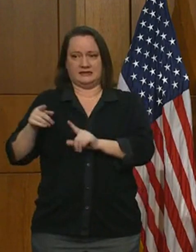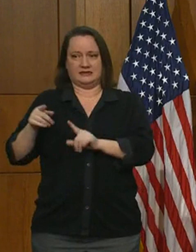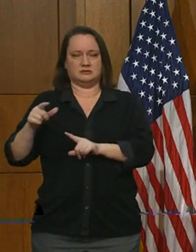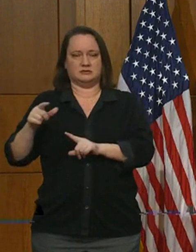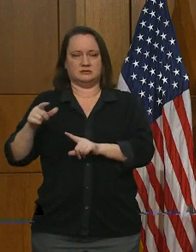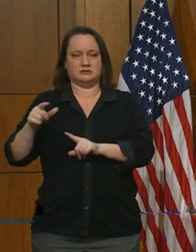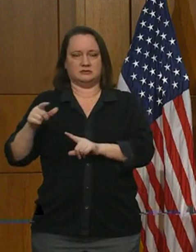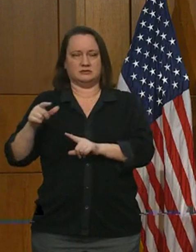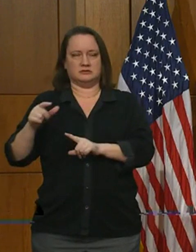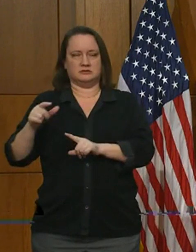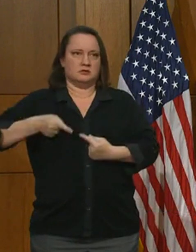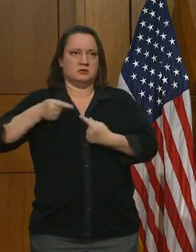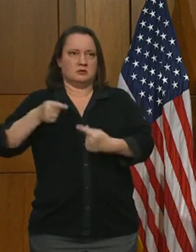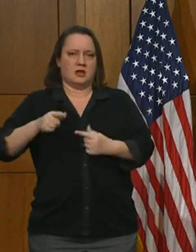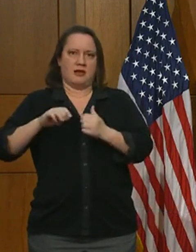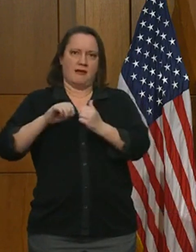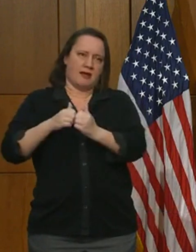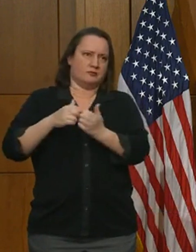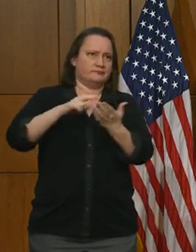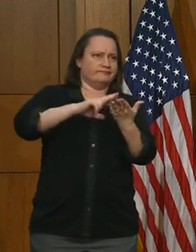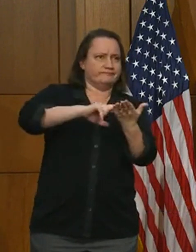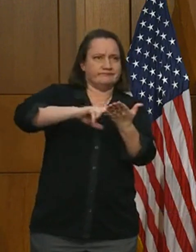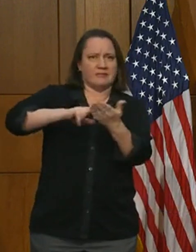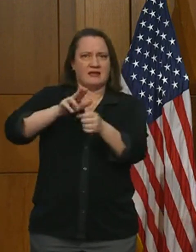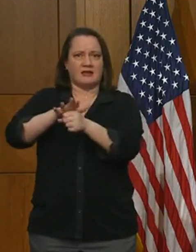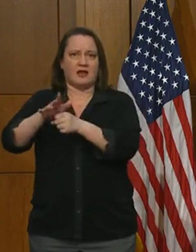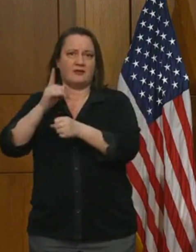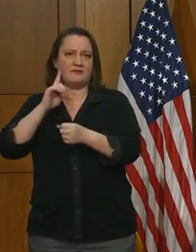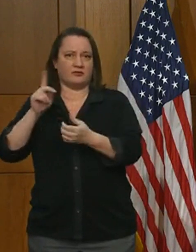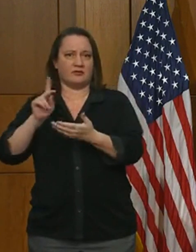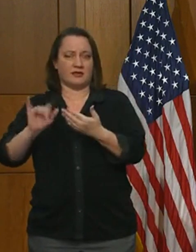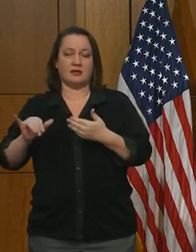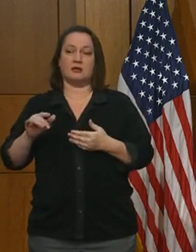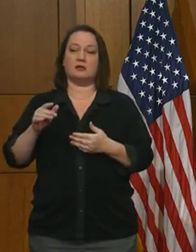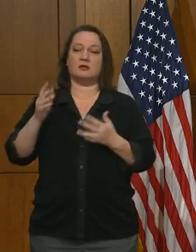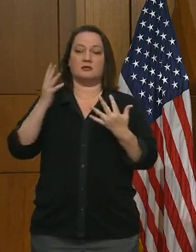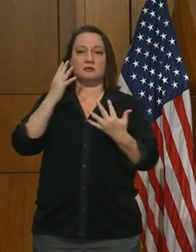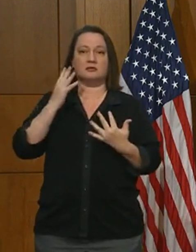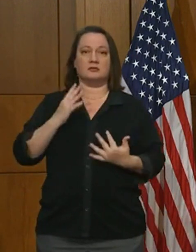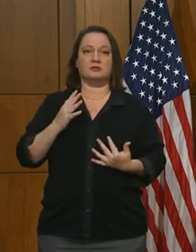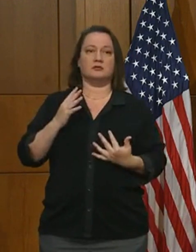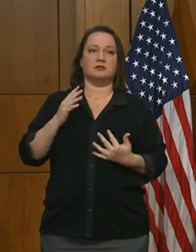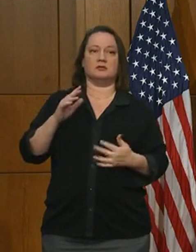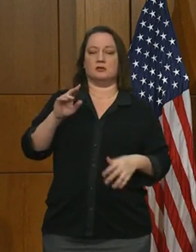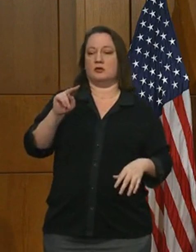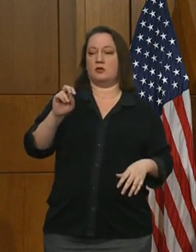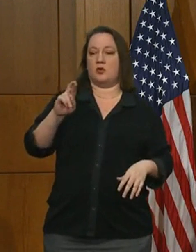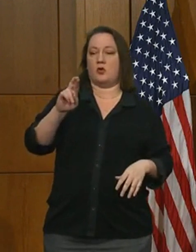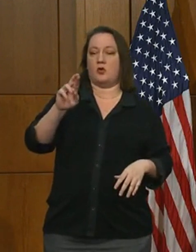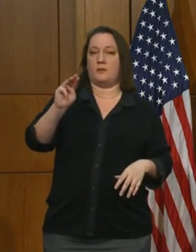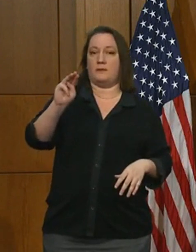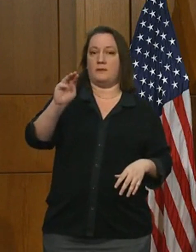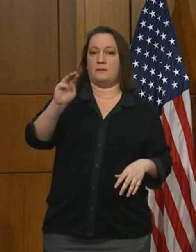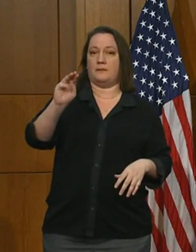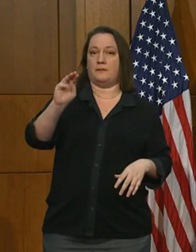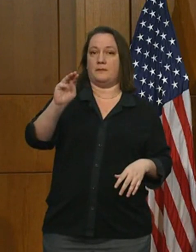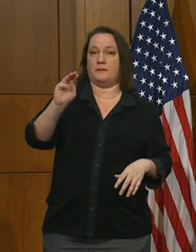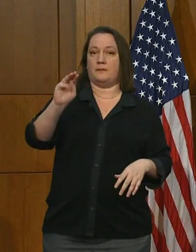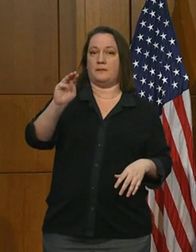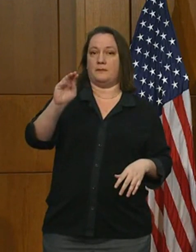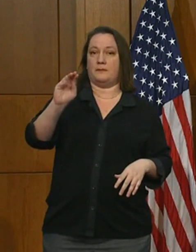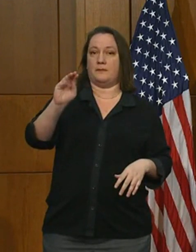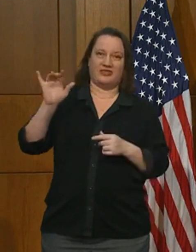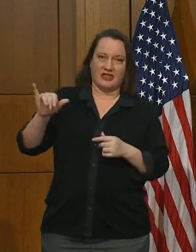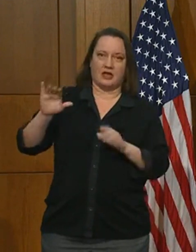petition requirements. Unfortunately, the governor nor the Commissioner of Elections nor me as Secretary of Administration have any statutory authority to move